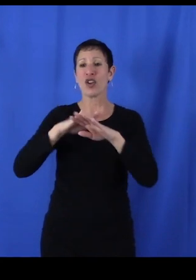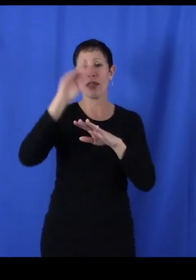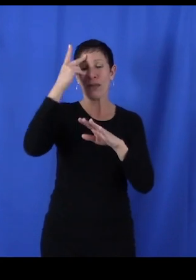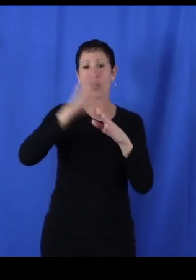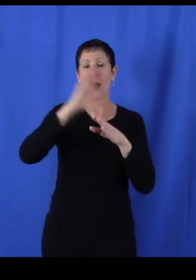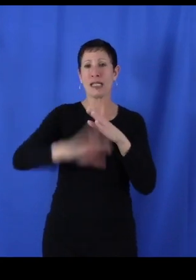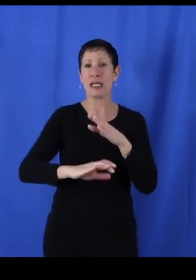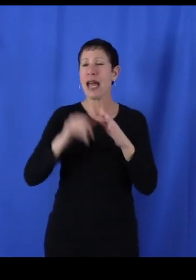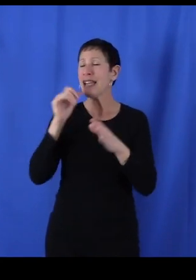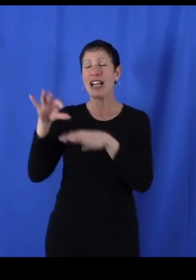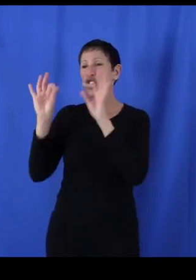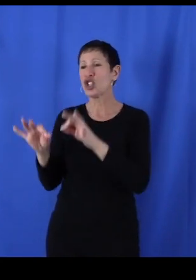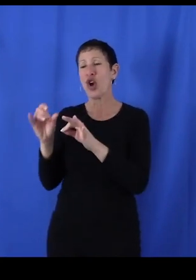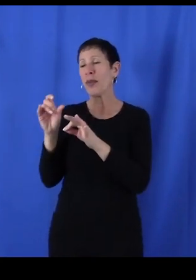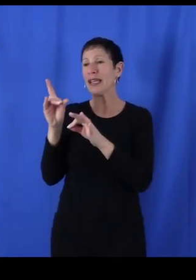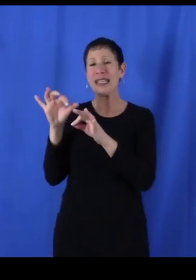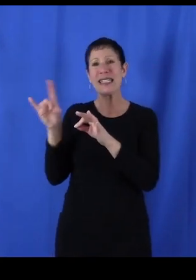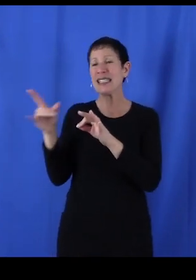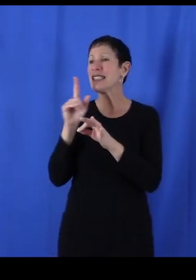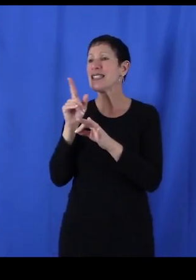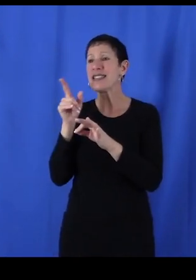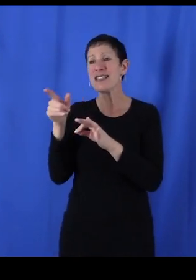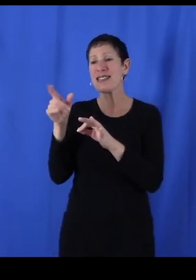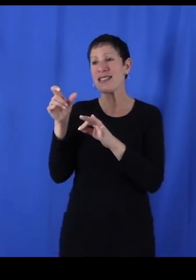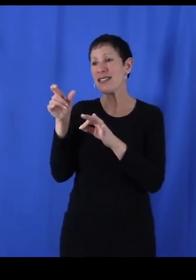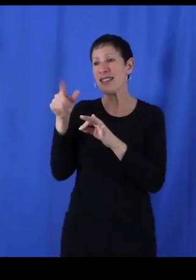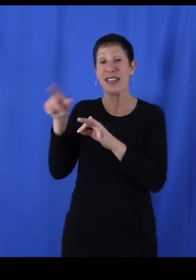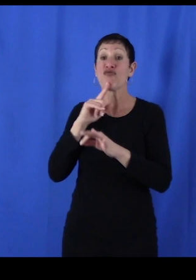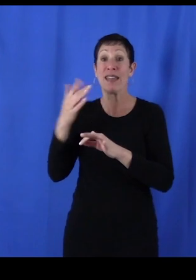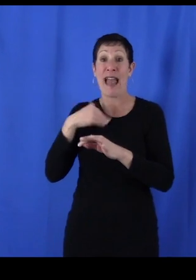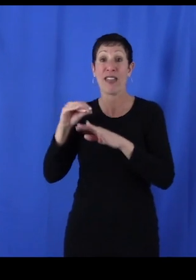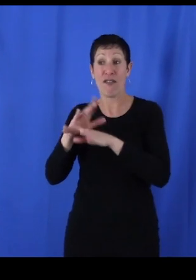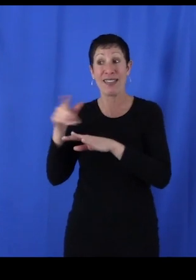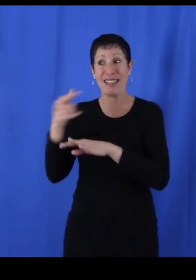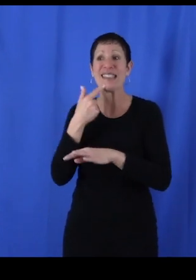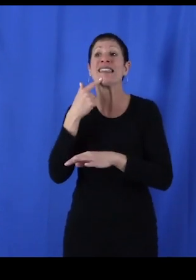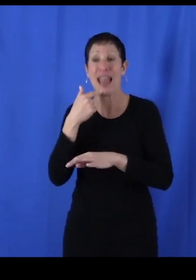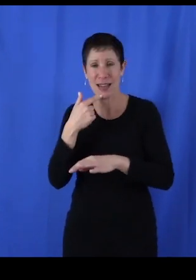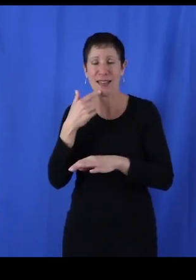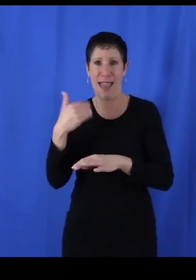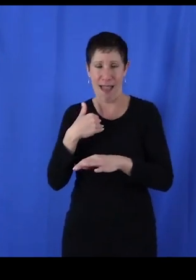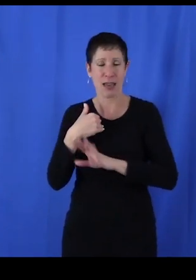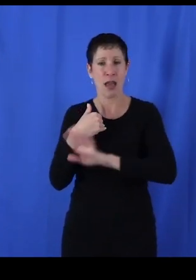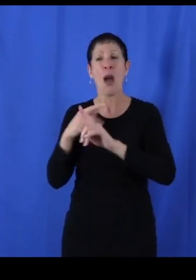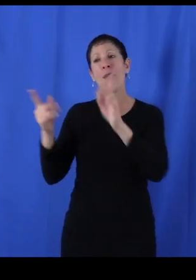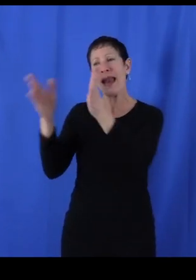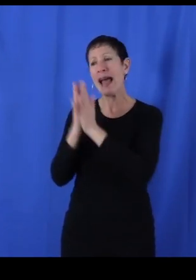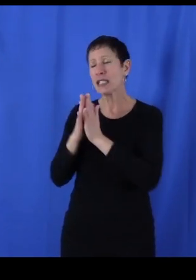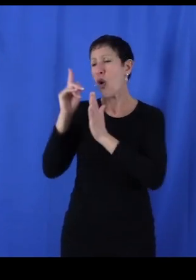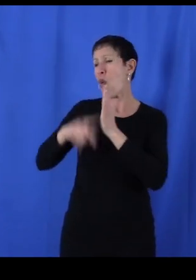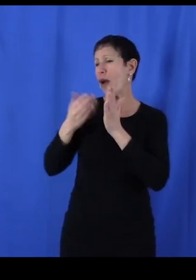Right? Not to determine whether or not they really did have the effect that they are alleged to have, but to ask,